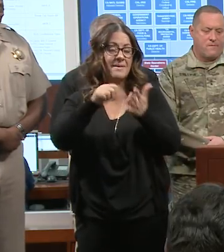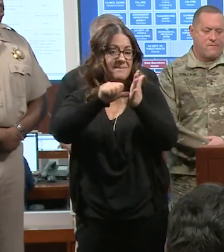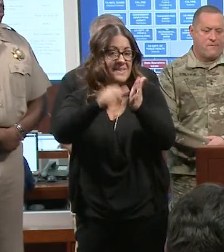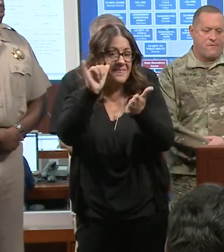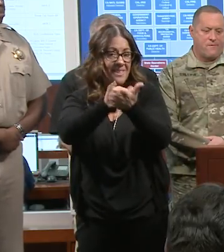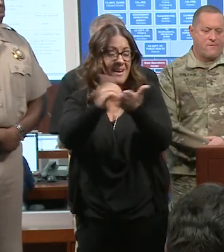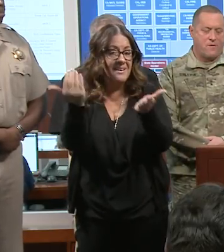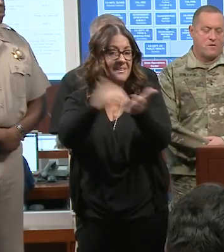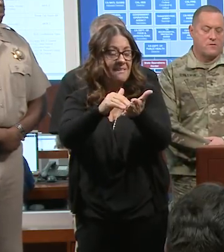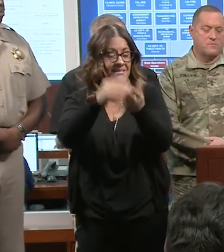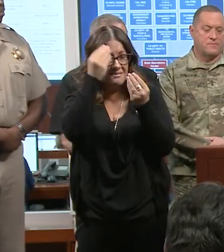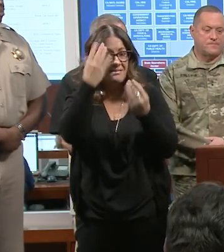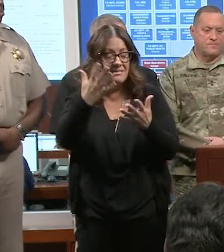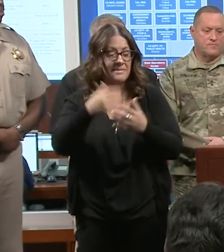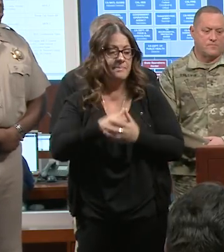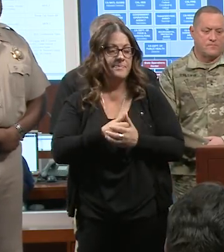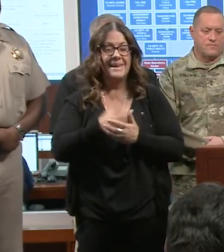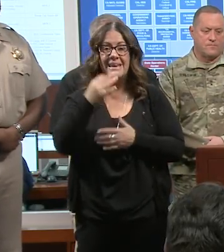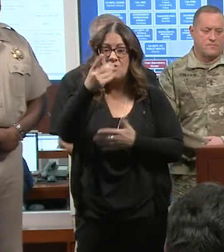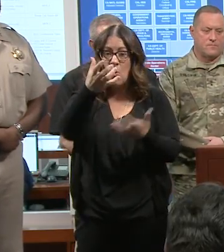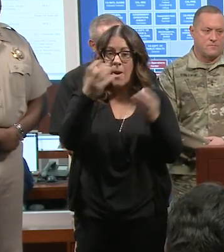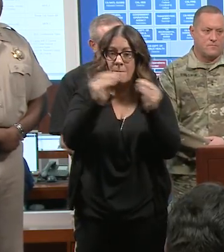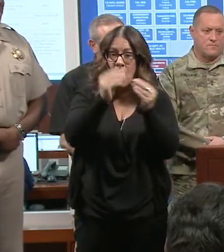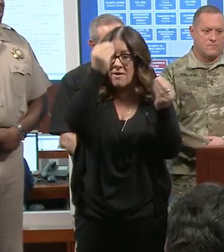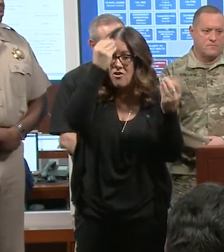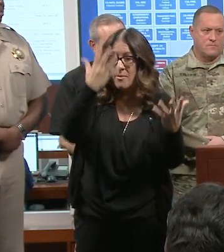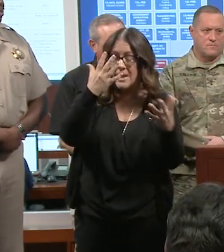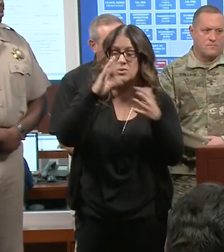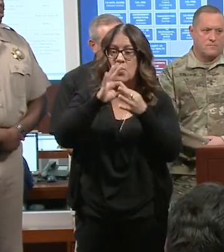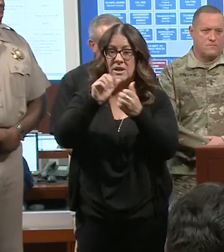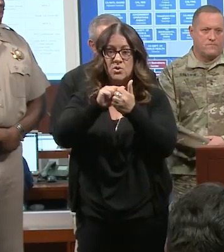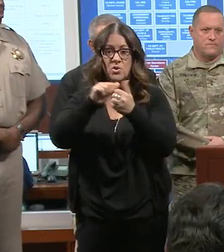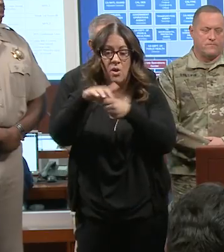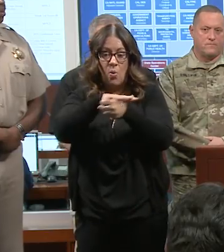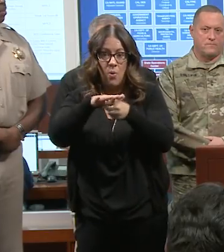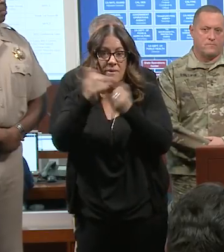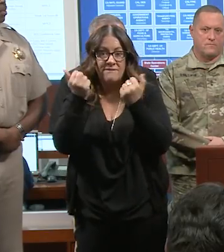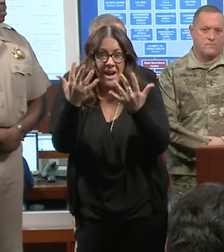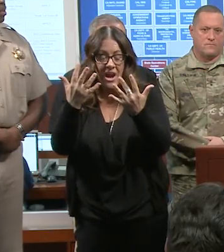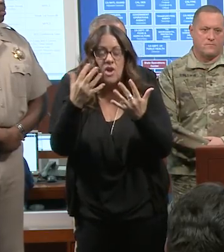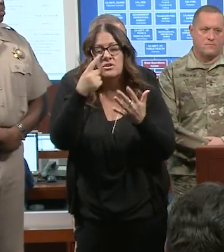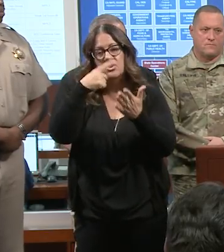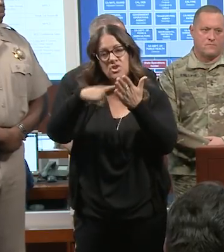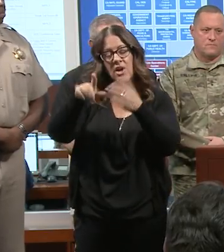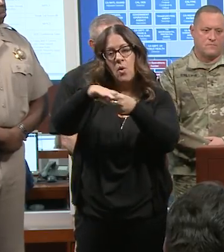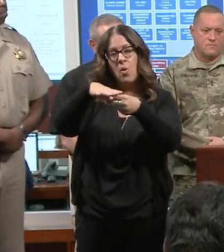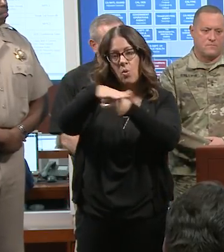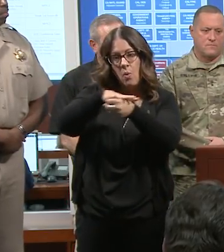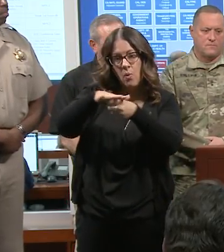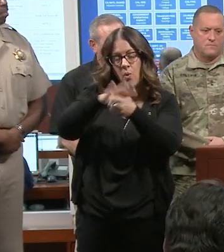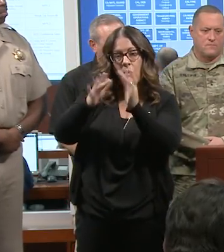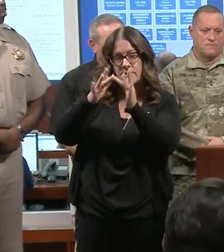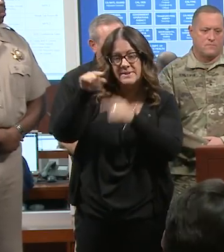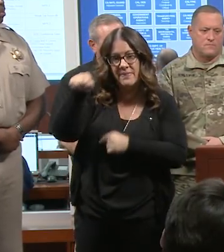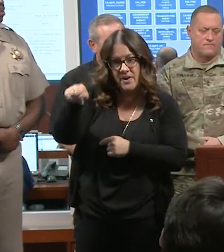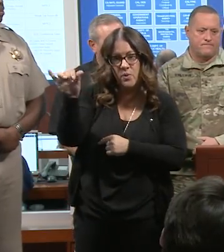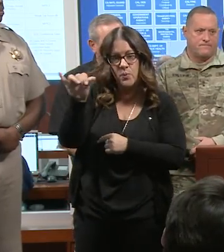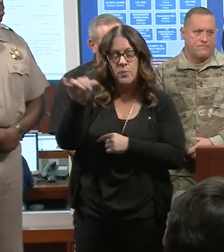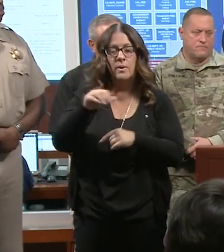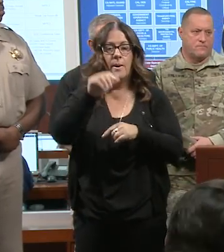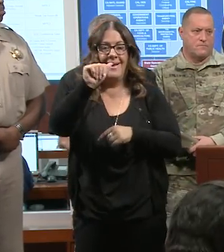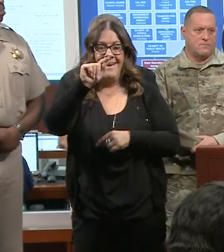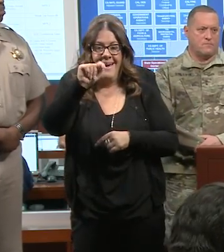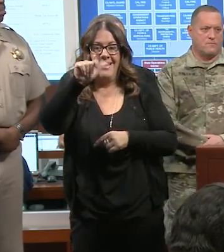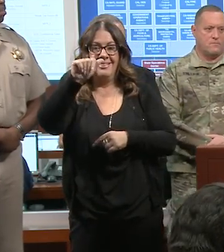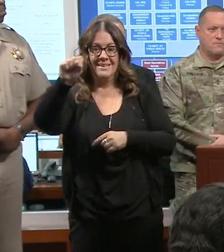and again, more information is available locally on these fires, but for example, this morning, the Atlas fire